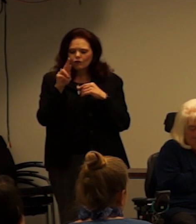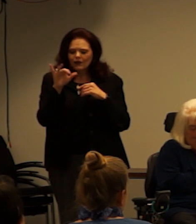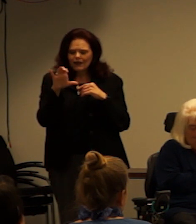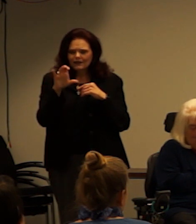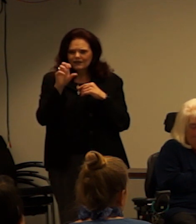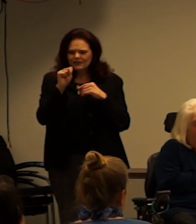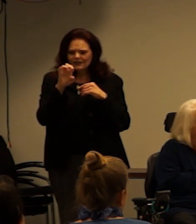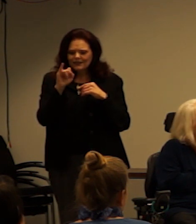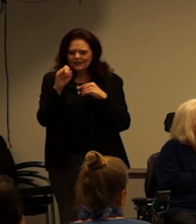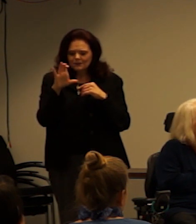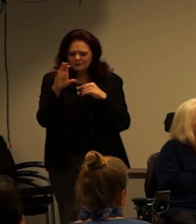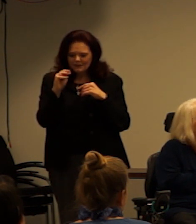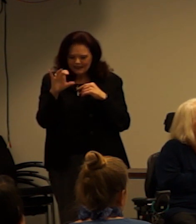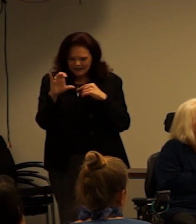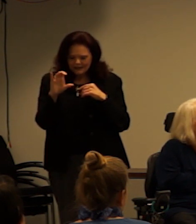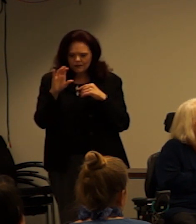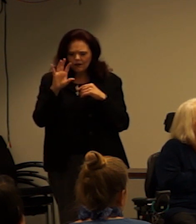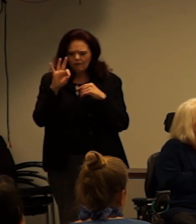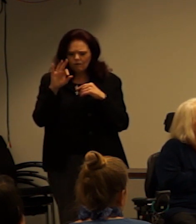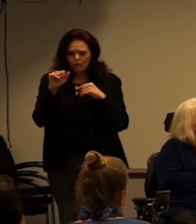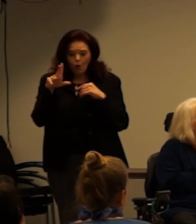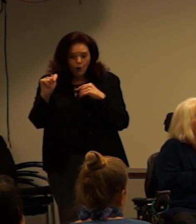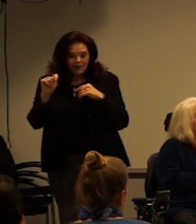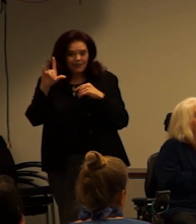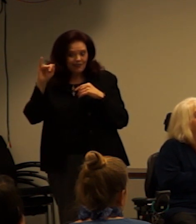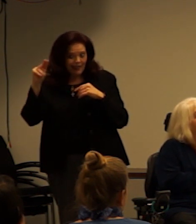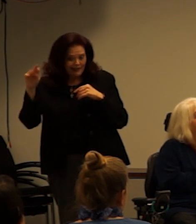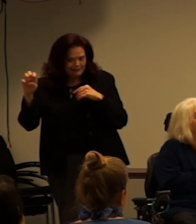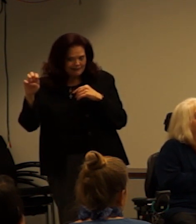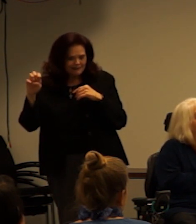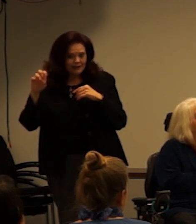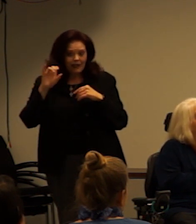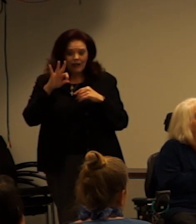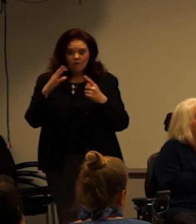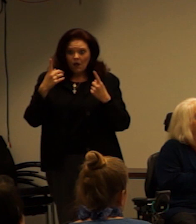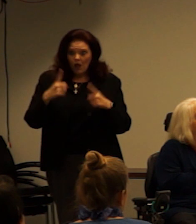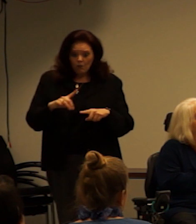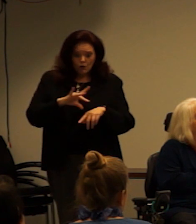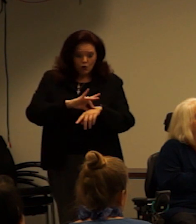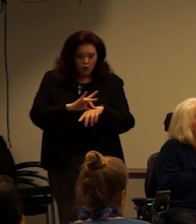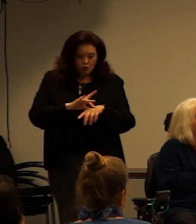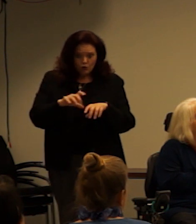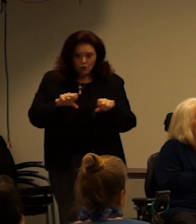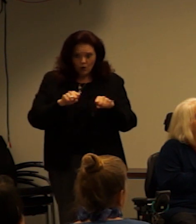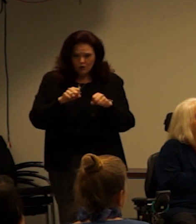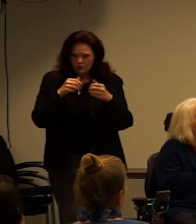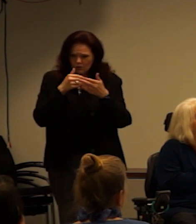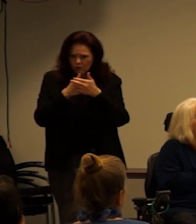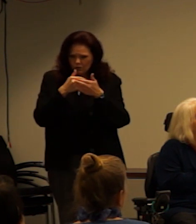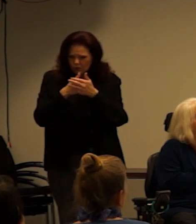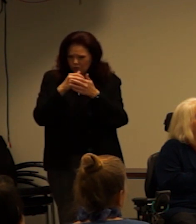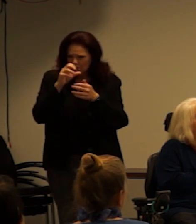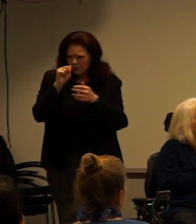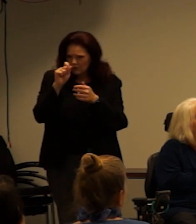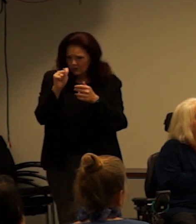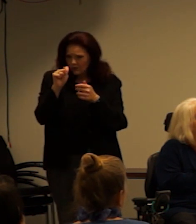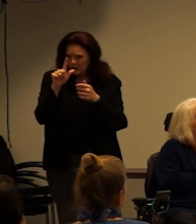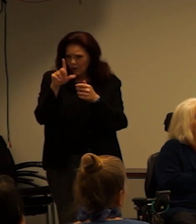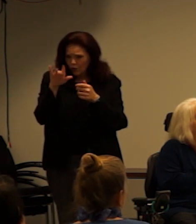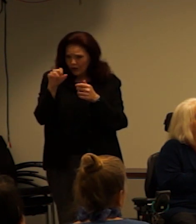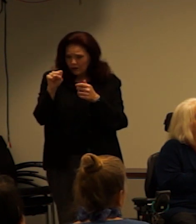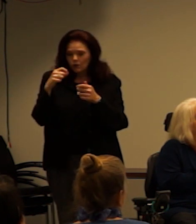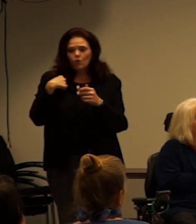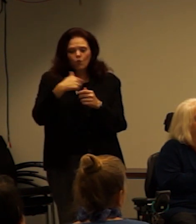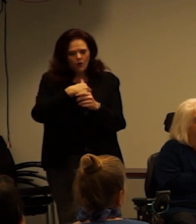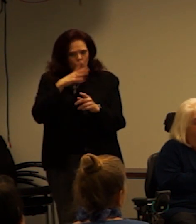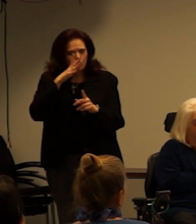If the New Madrid seismic fault line, if there's an earthquake on that fault line, which is up near St. Louis, we're going to be